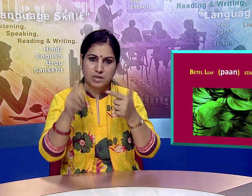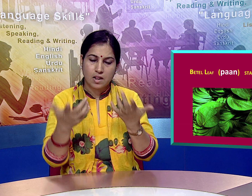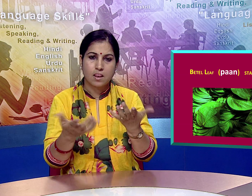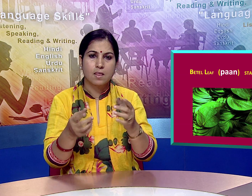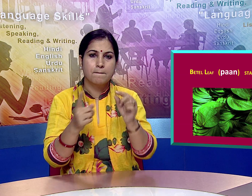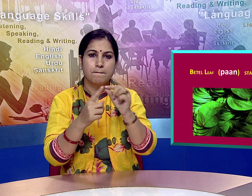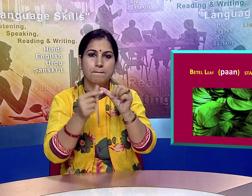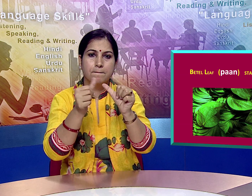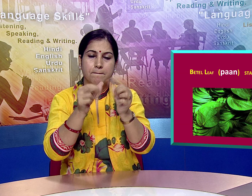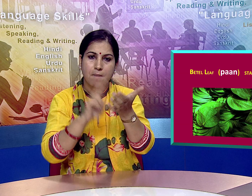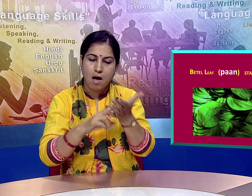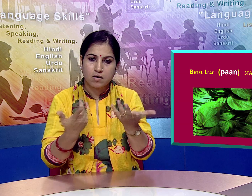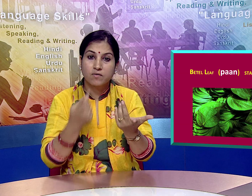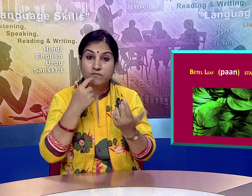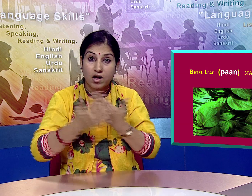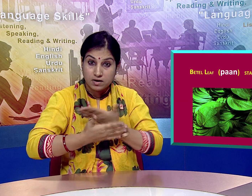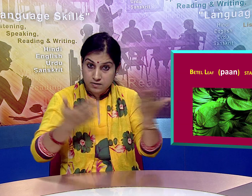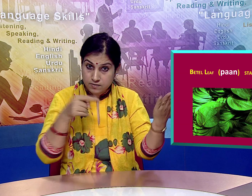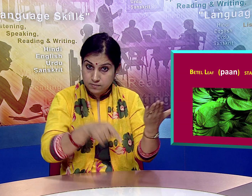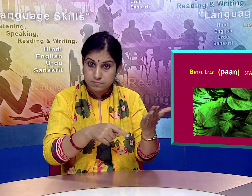for white cotton clothes,